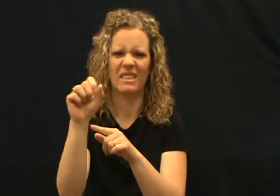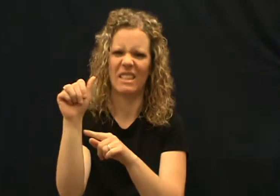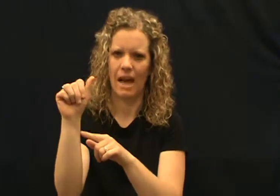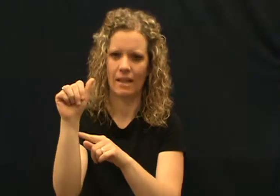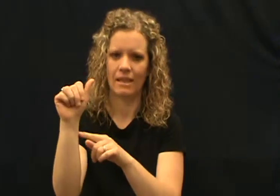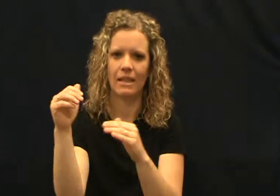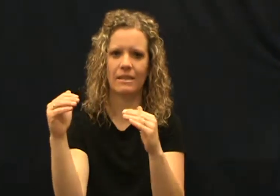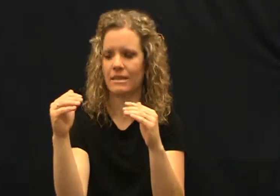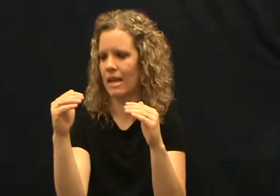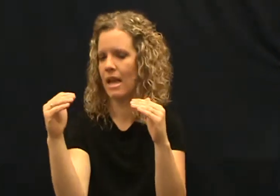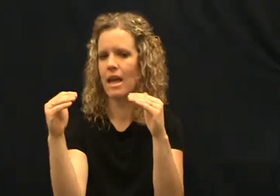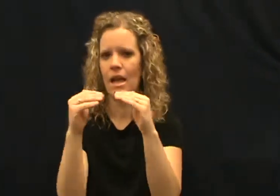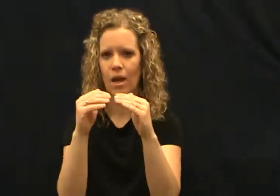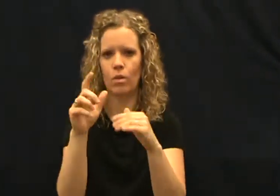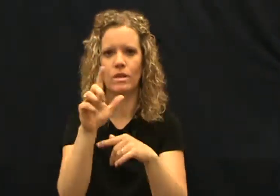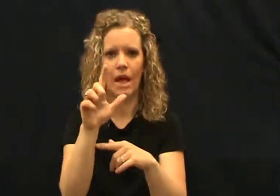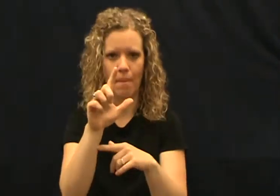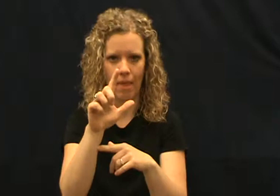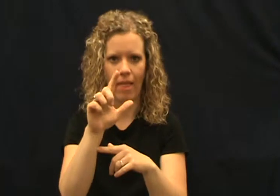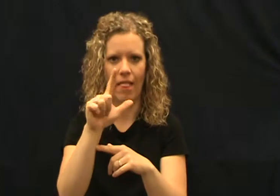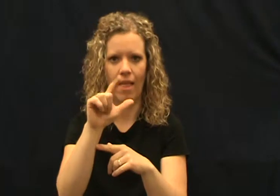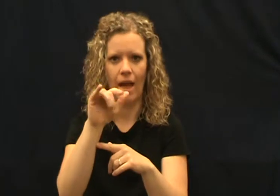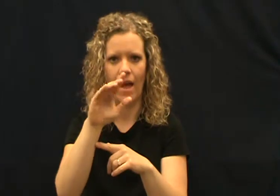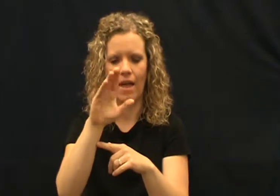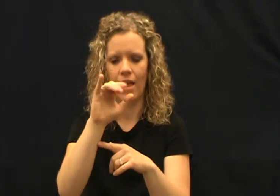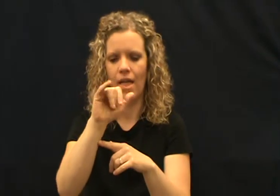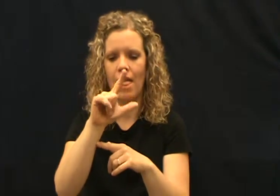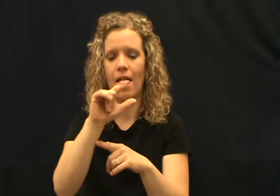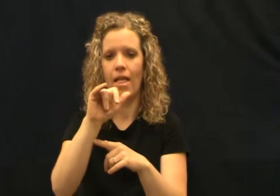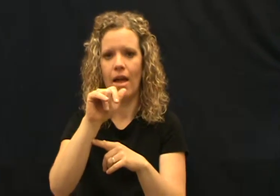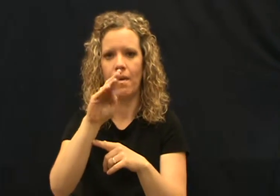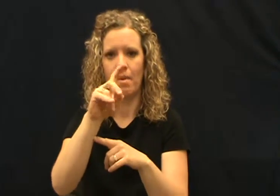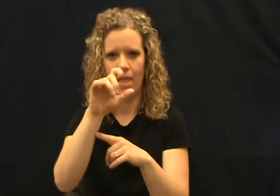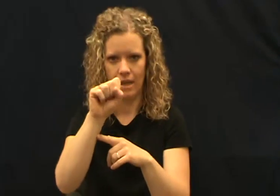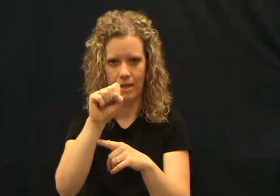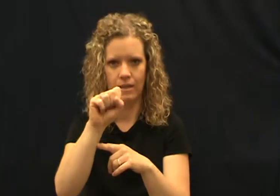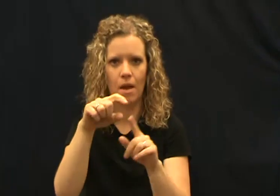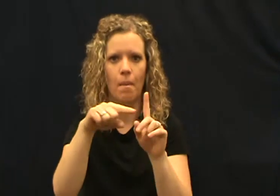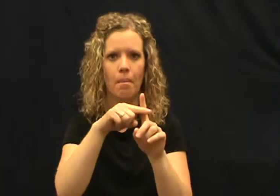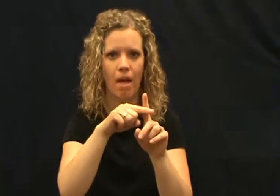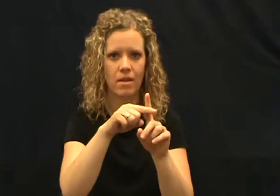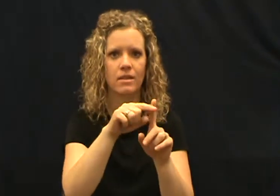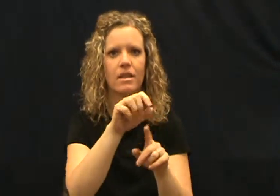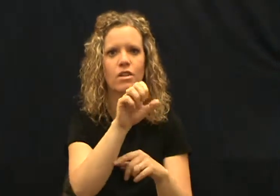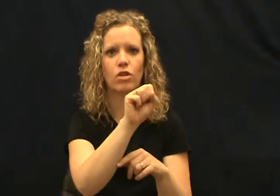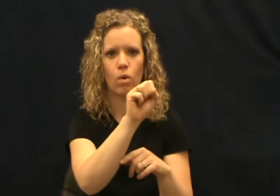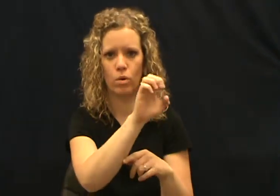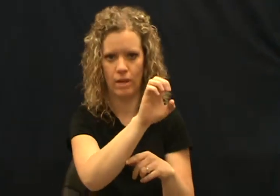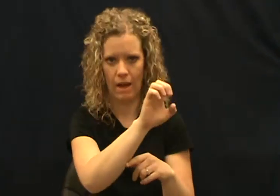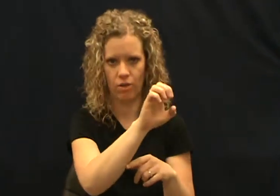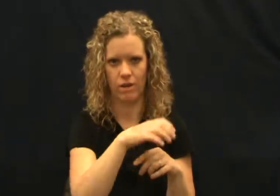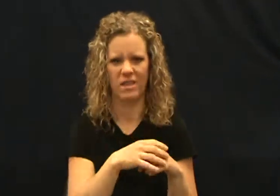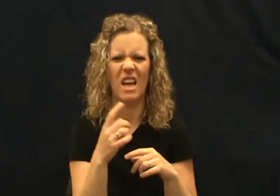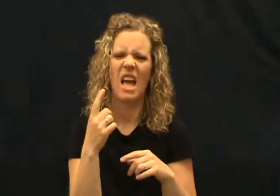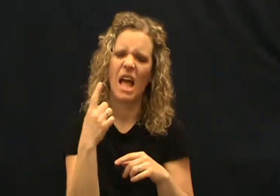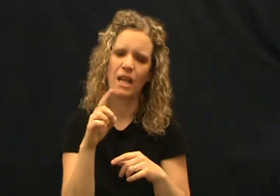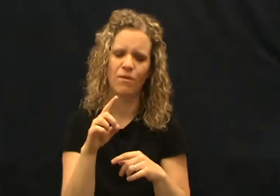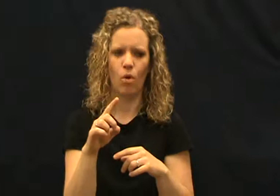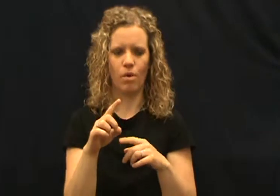Now, an asset is something that is owned by the business that will generate future economic benefit. By economic benefit,